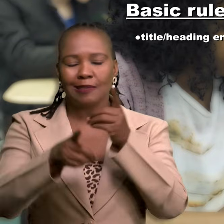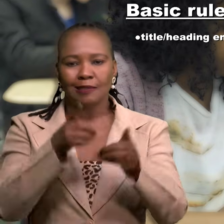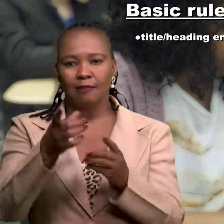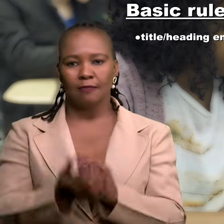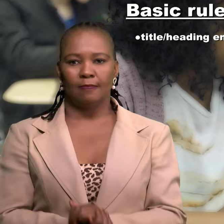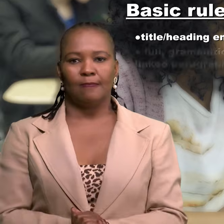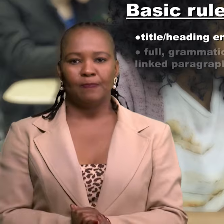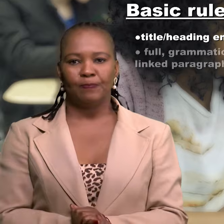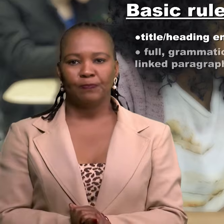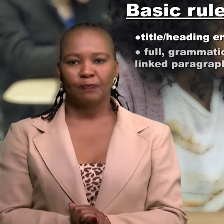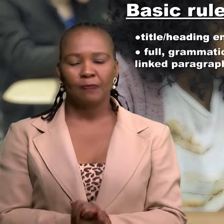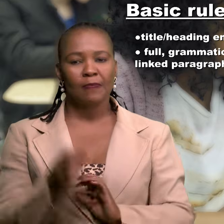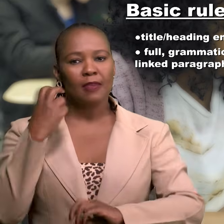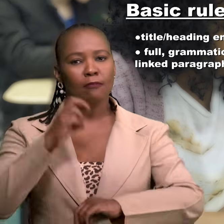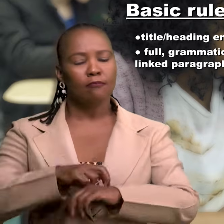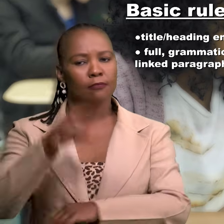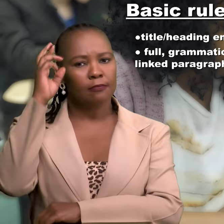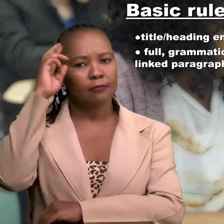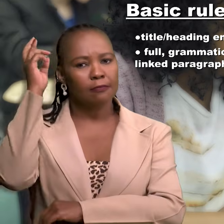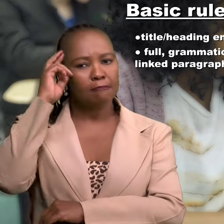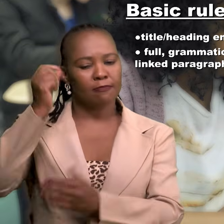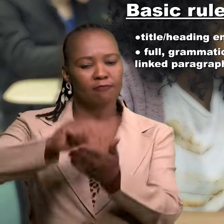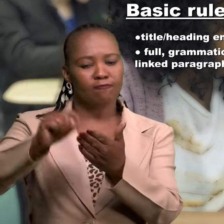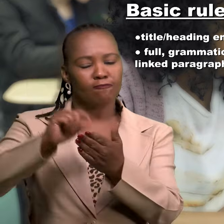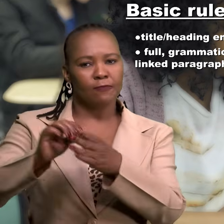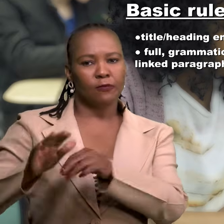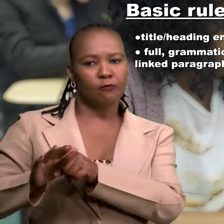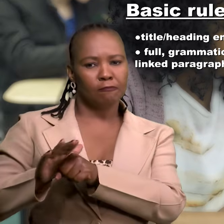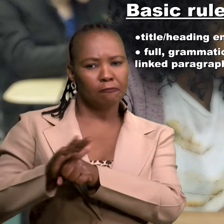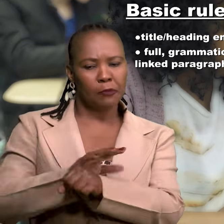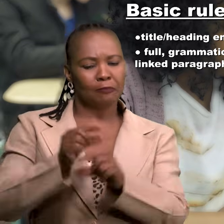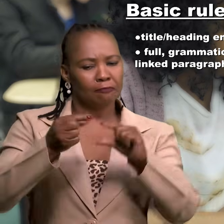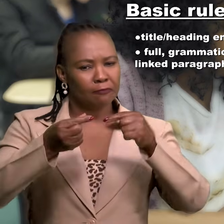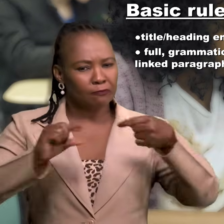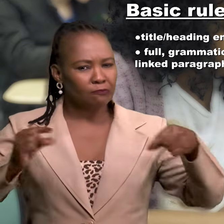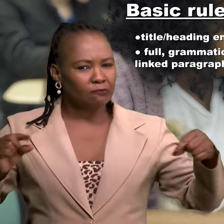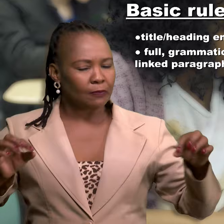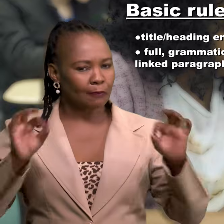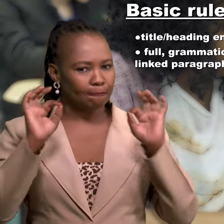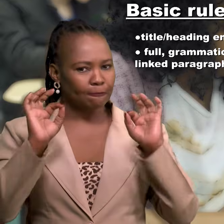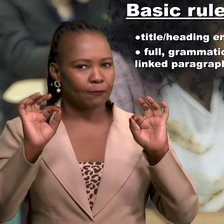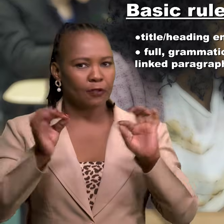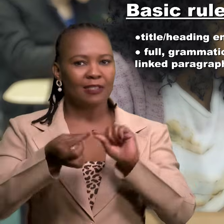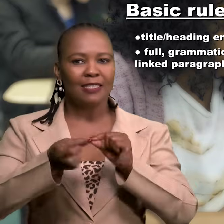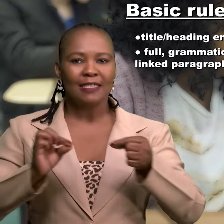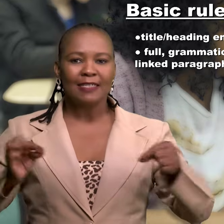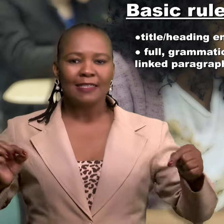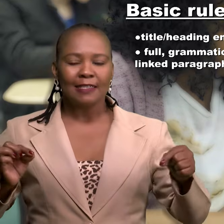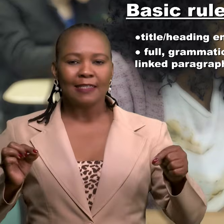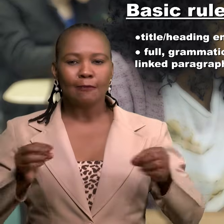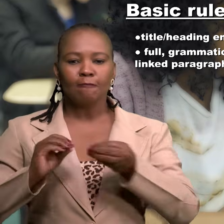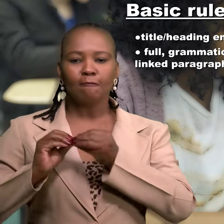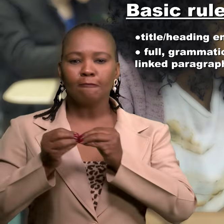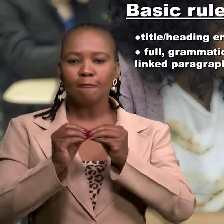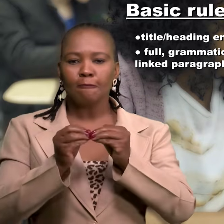discussions. You need to remember to write in full, grammatically correct sentences that form